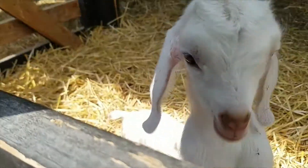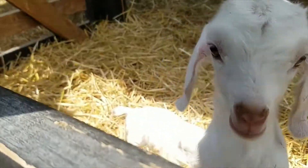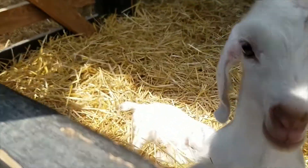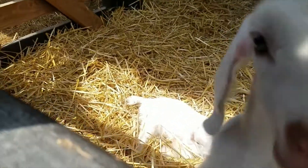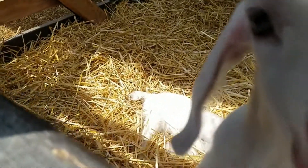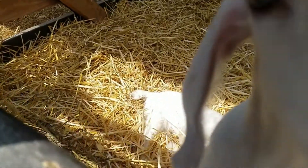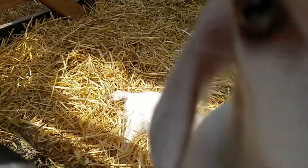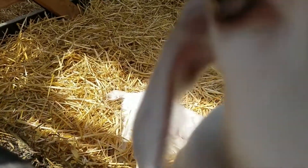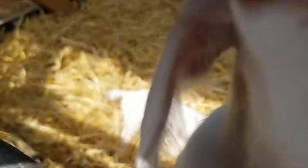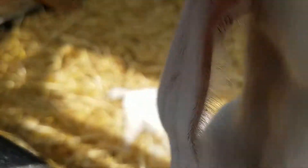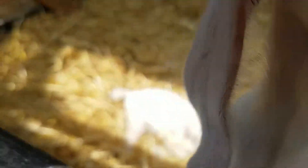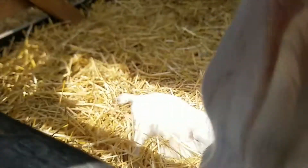Let's check on Honeybee.